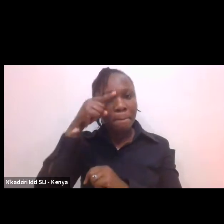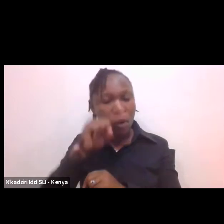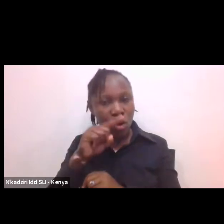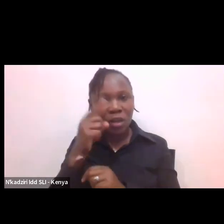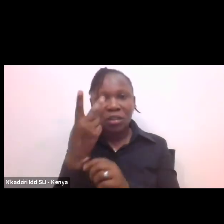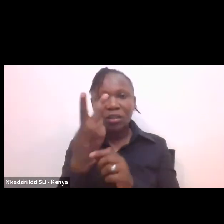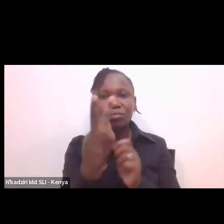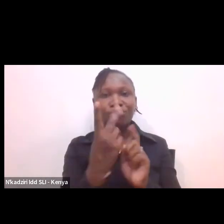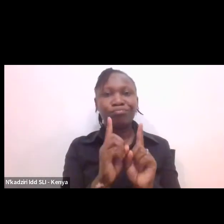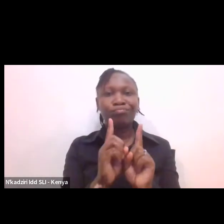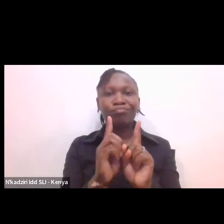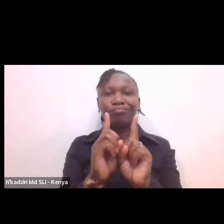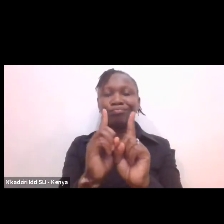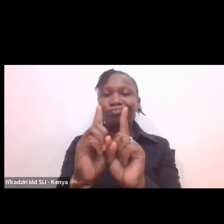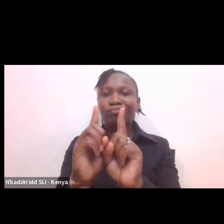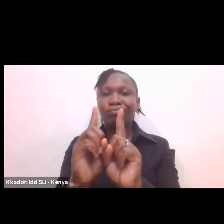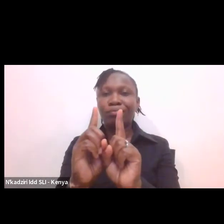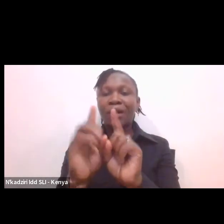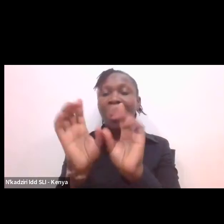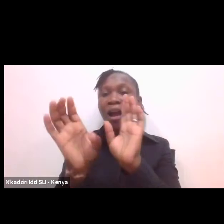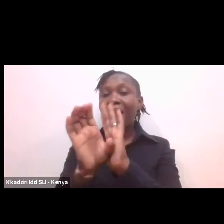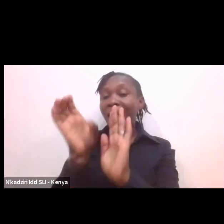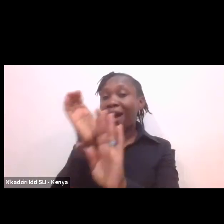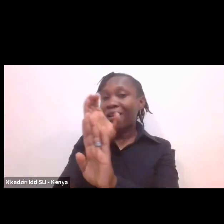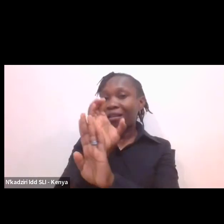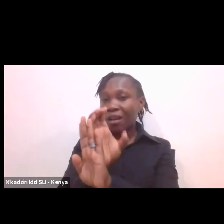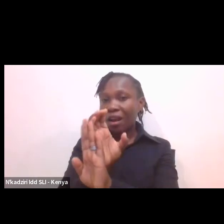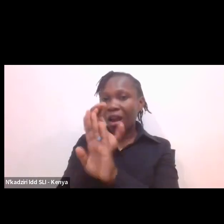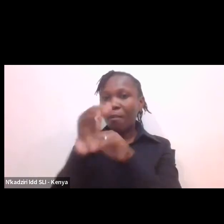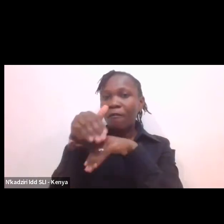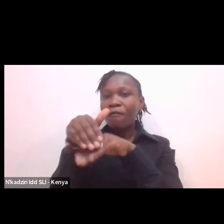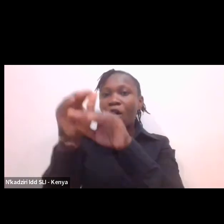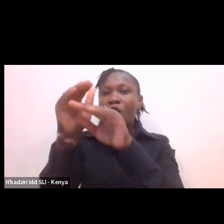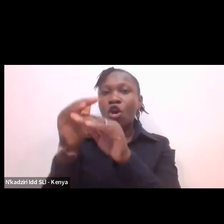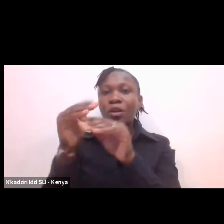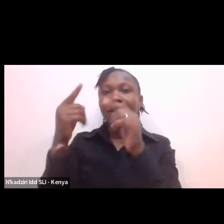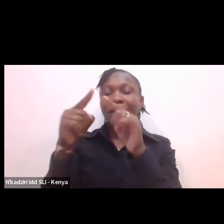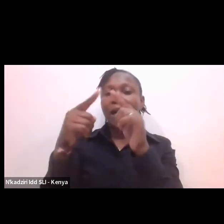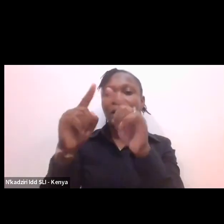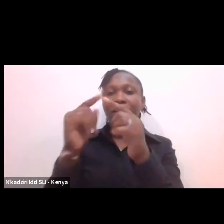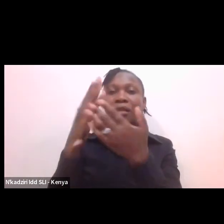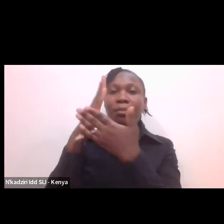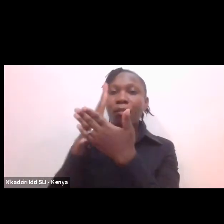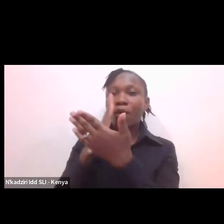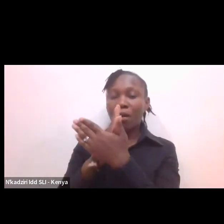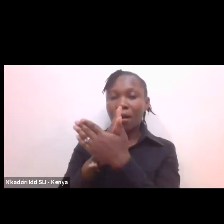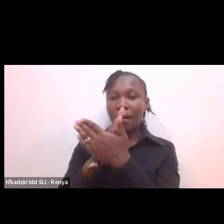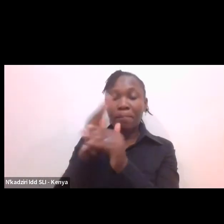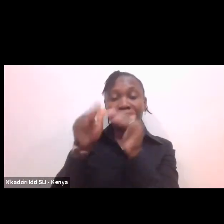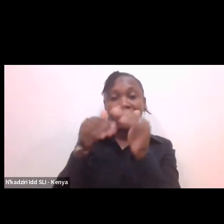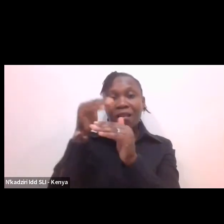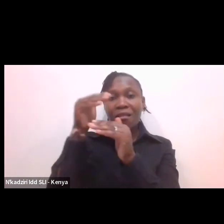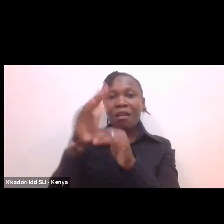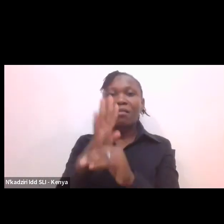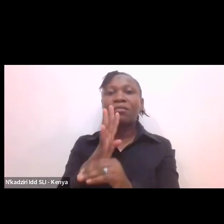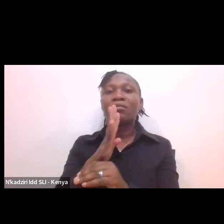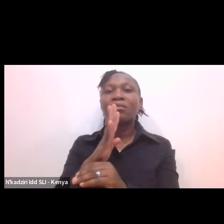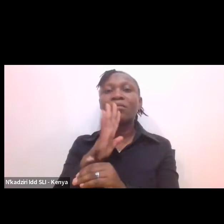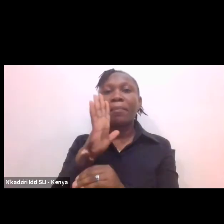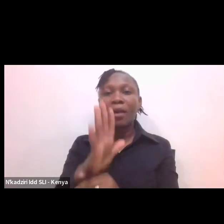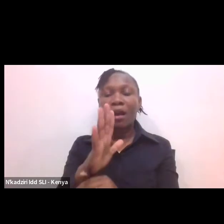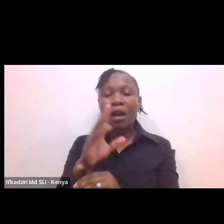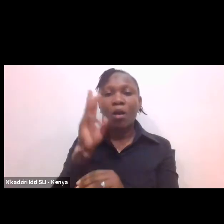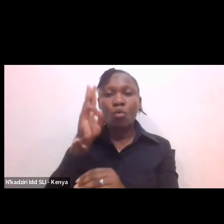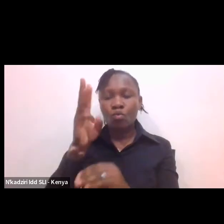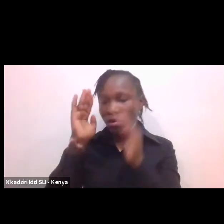is the backbone of the success of the program. Our next speaker will address that, and Dan Roeder from the